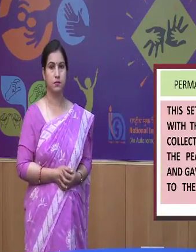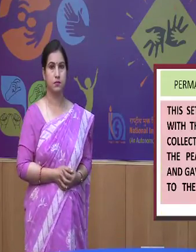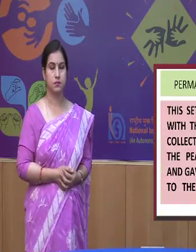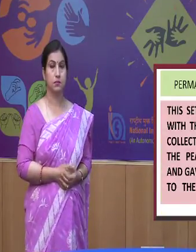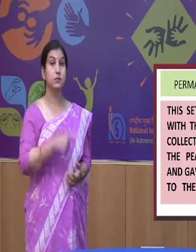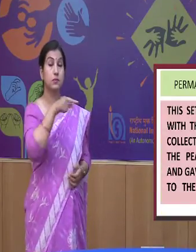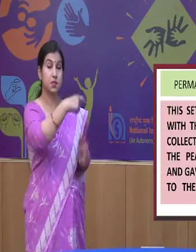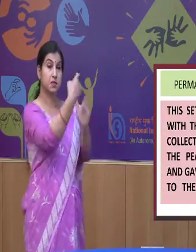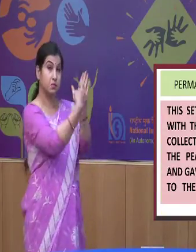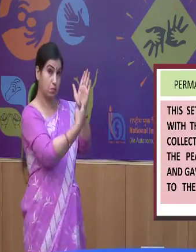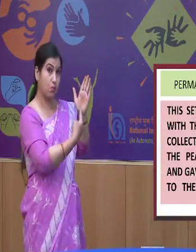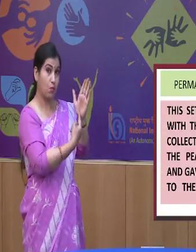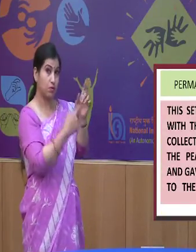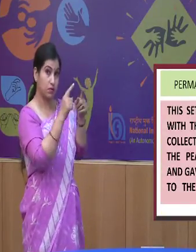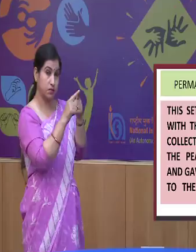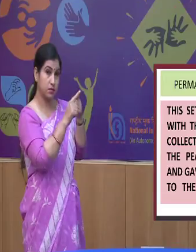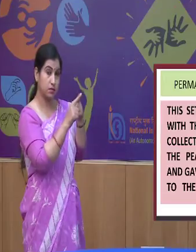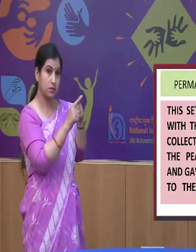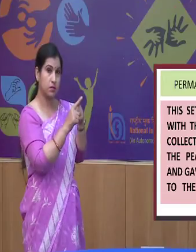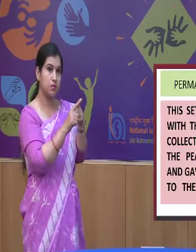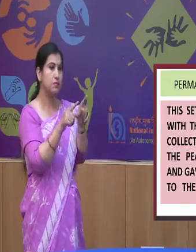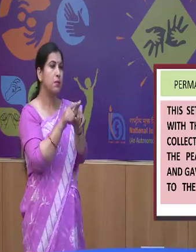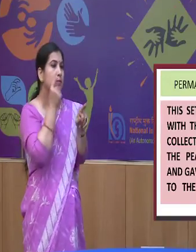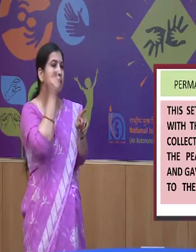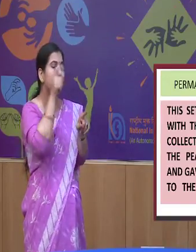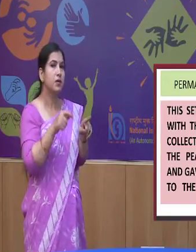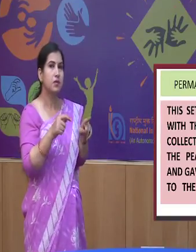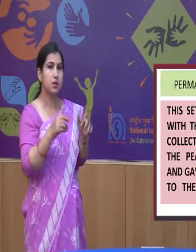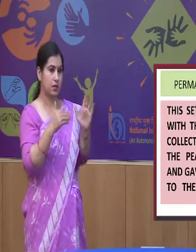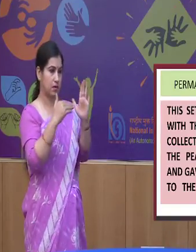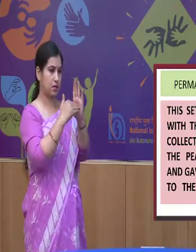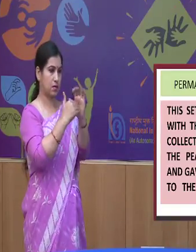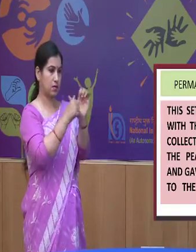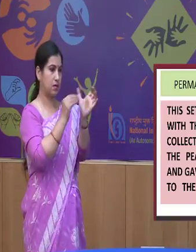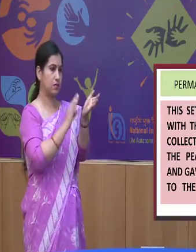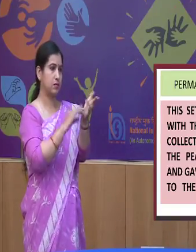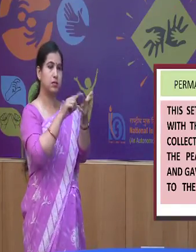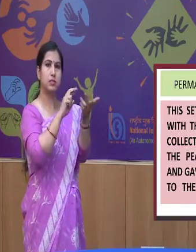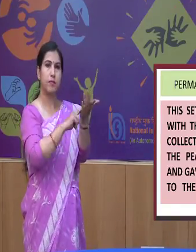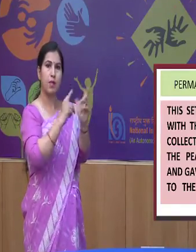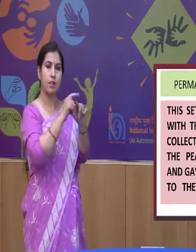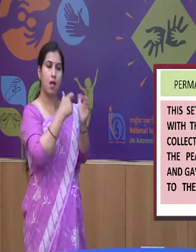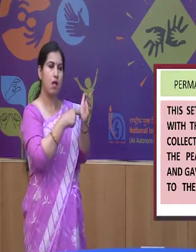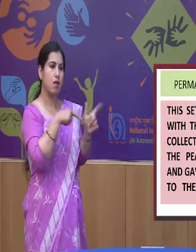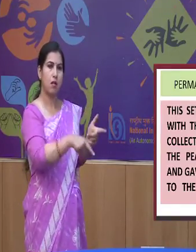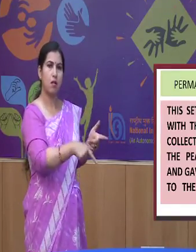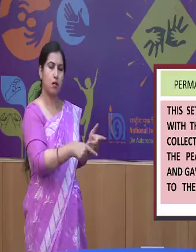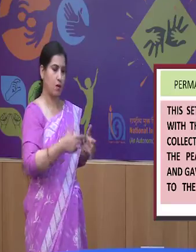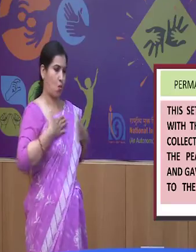Under this policy, the zamindar was made the owner of the land in return of a